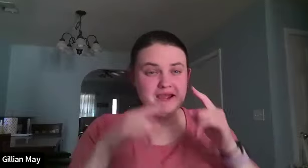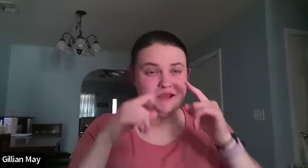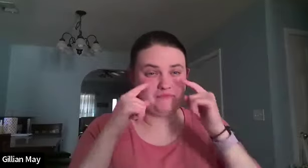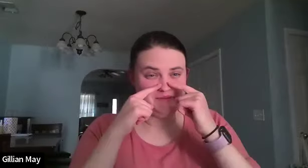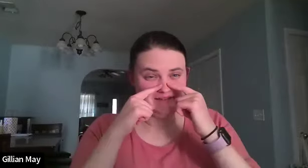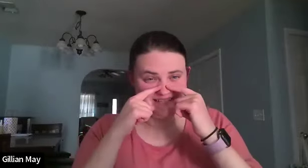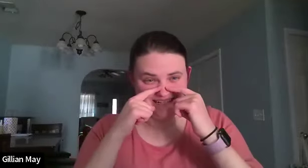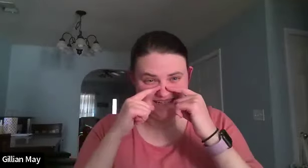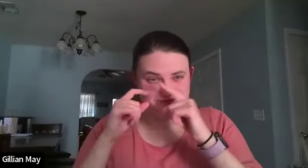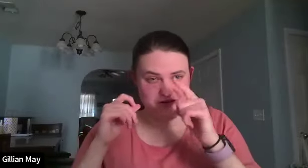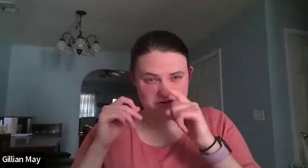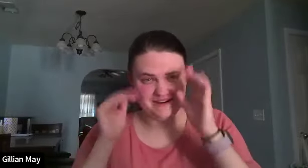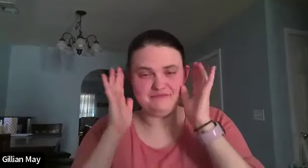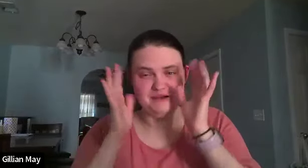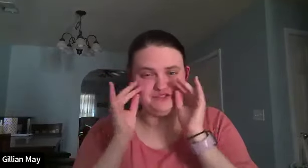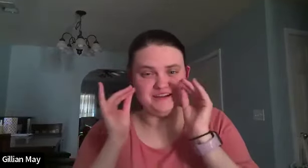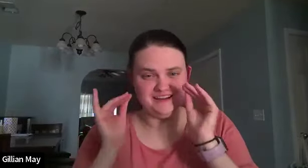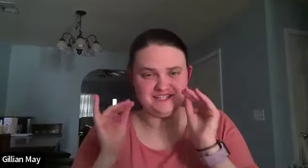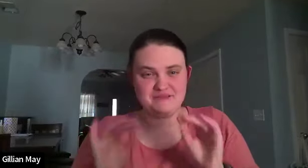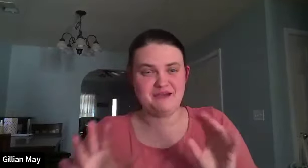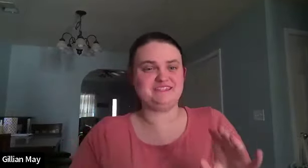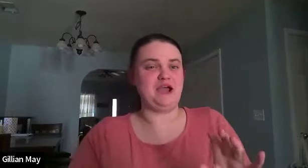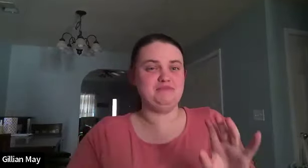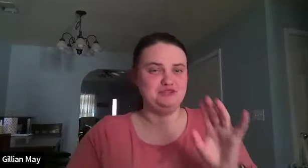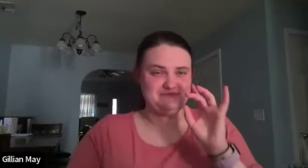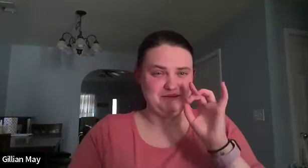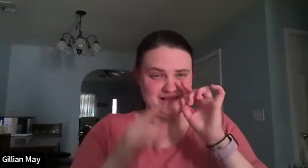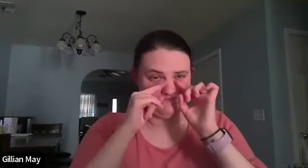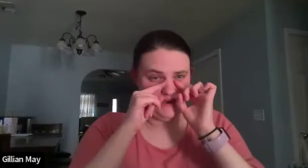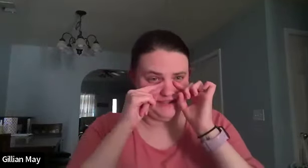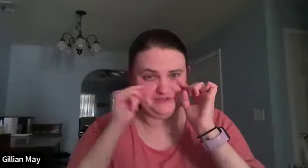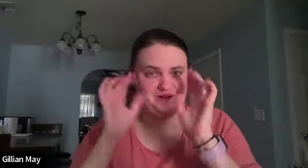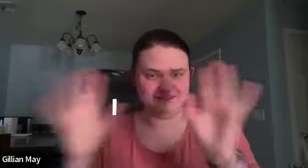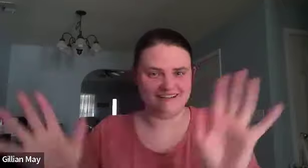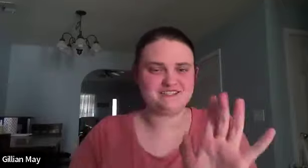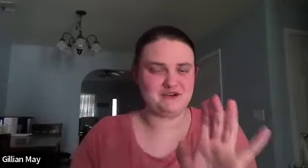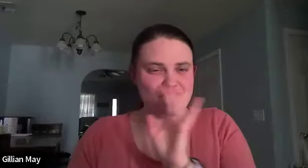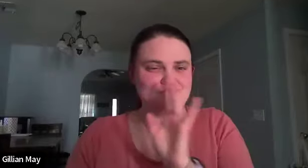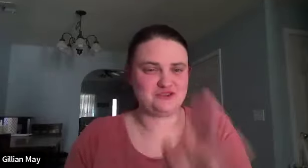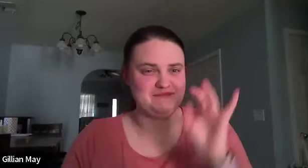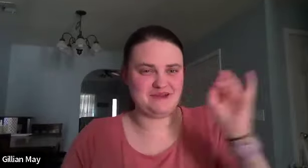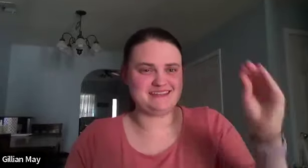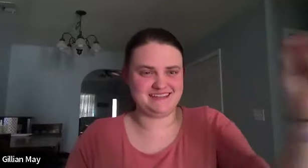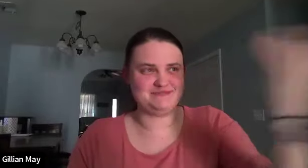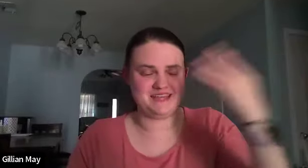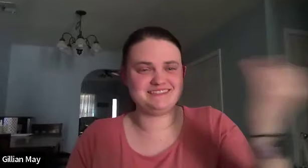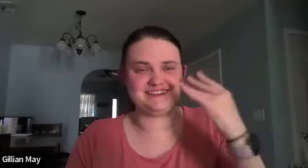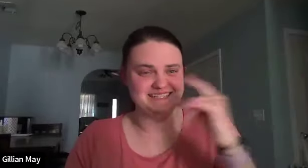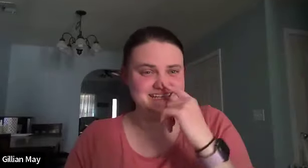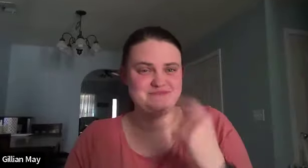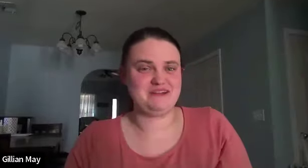I was about to sneeze if y'all couldn't. I was trying not to, and I was like, I'm losing my place. My eyes are watering. So I'm trying my best, guys, but that sun is getting me right